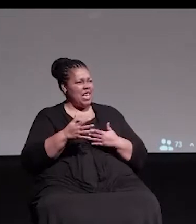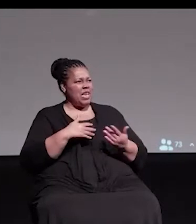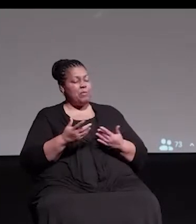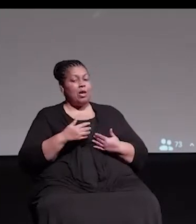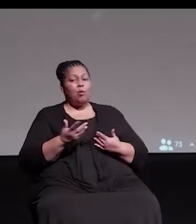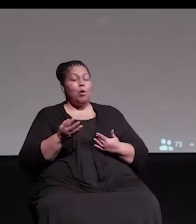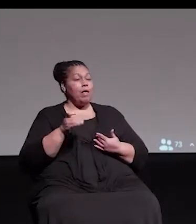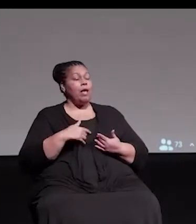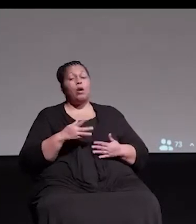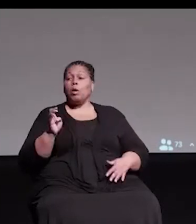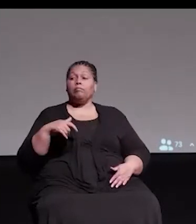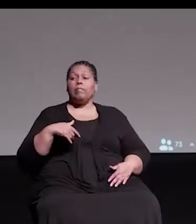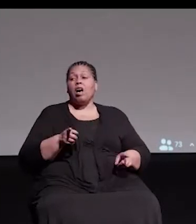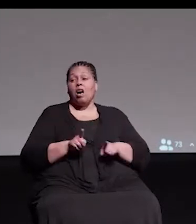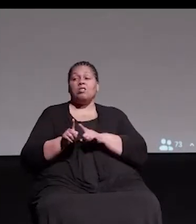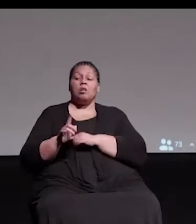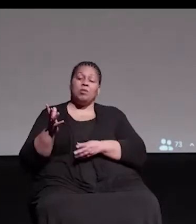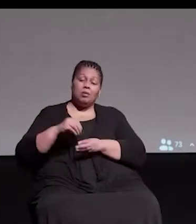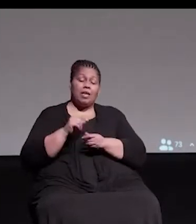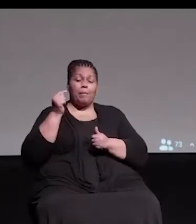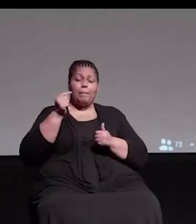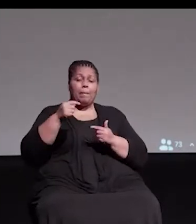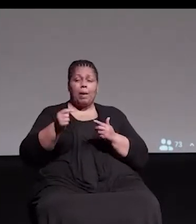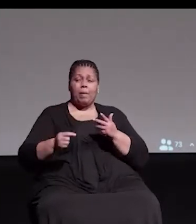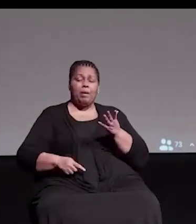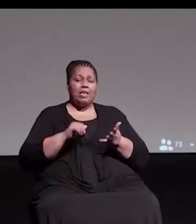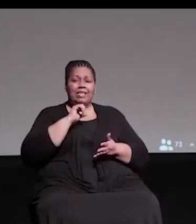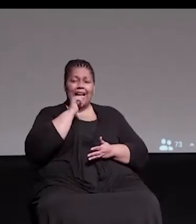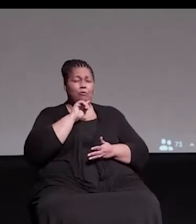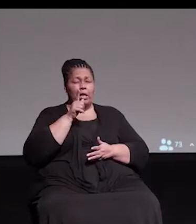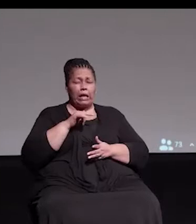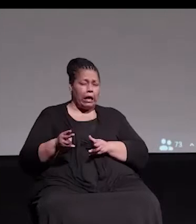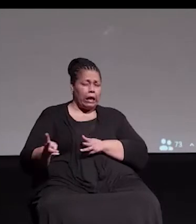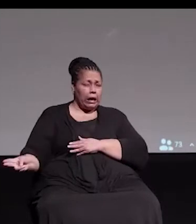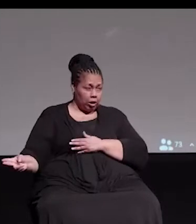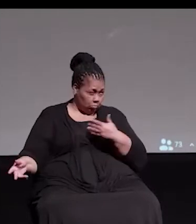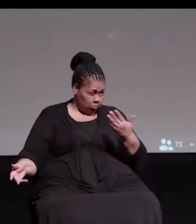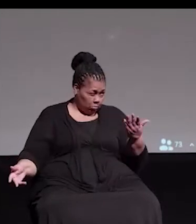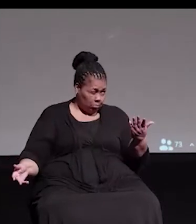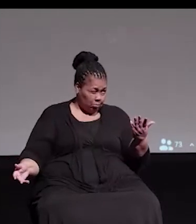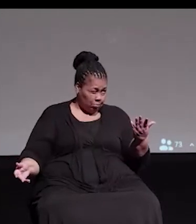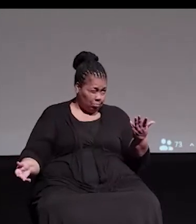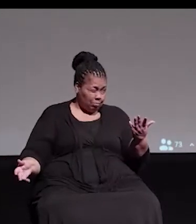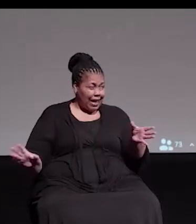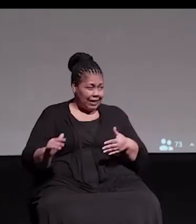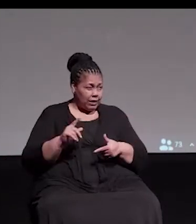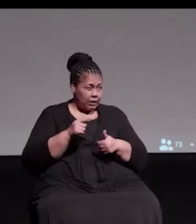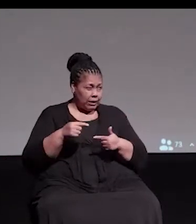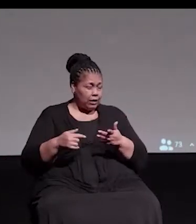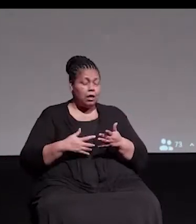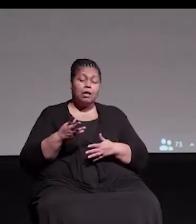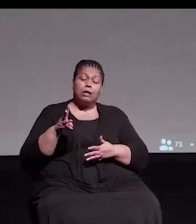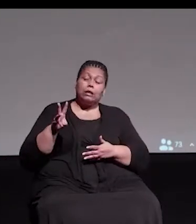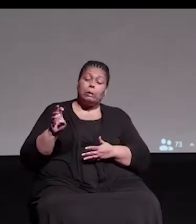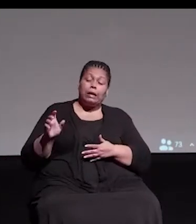also participated in this and this and this, which is not really just editing here. And it's like,